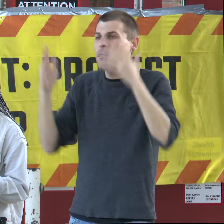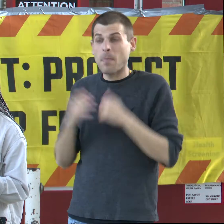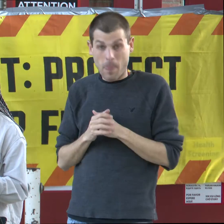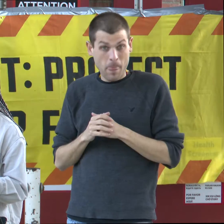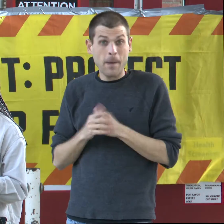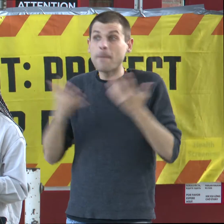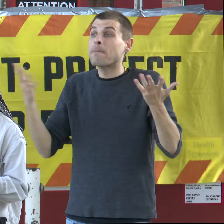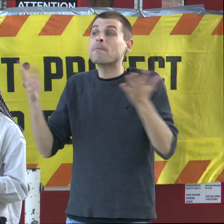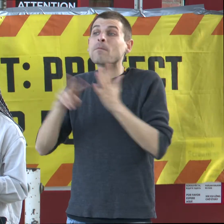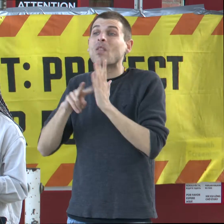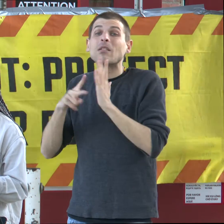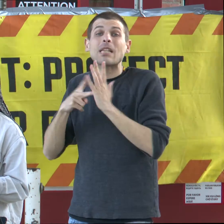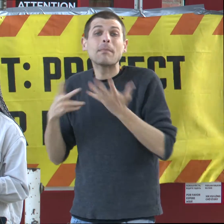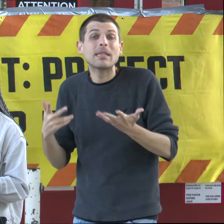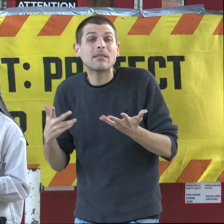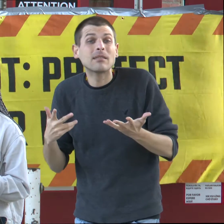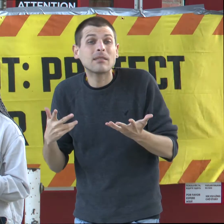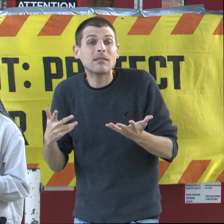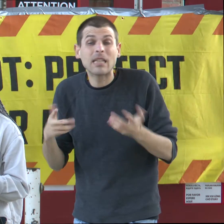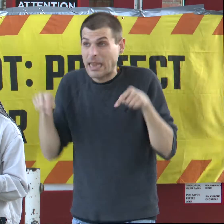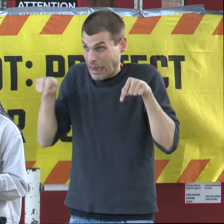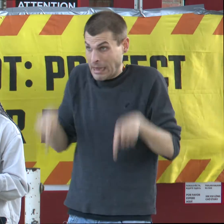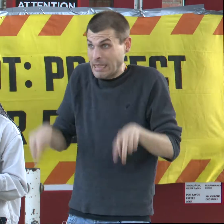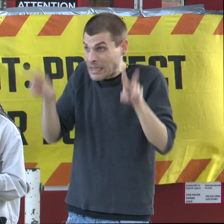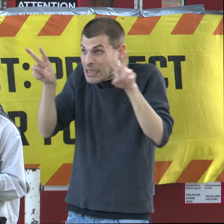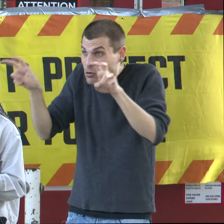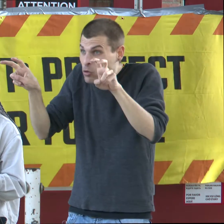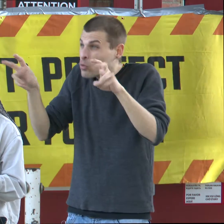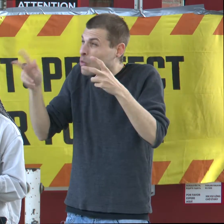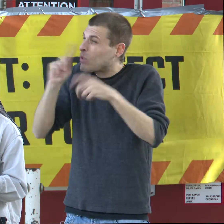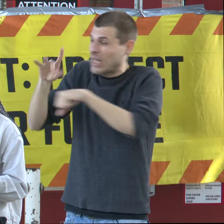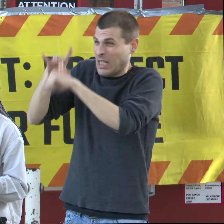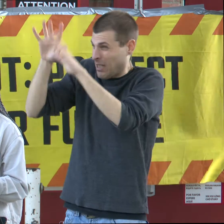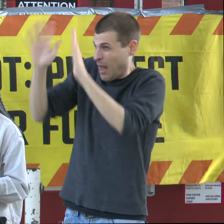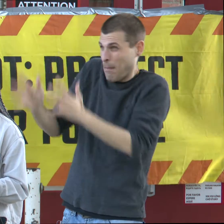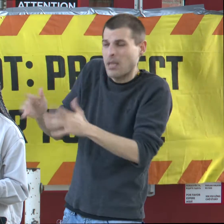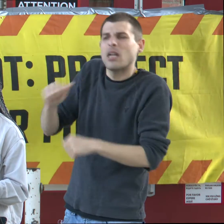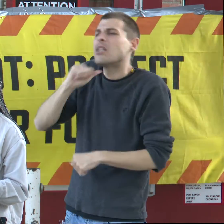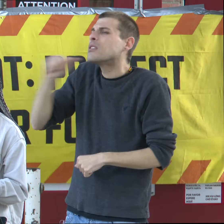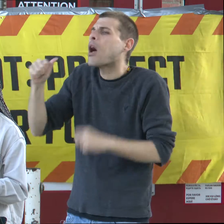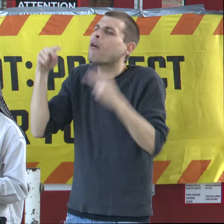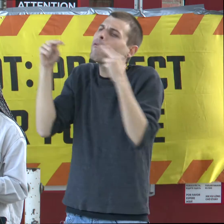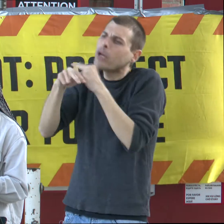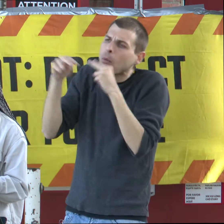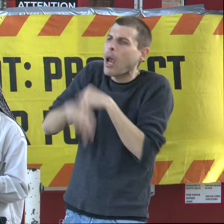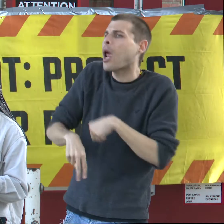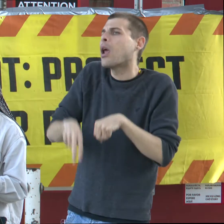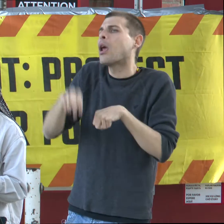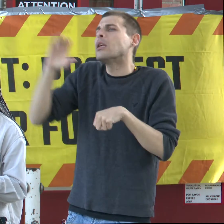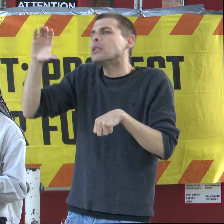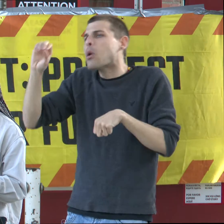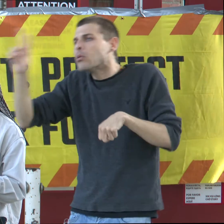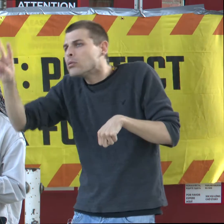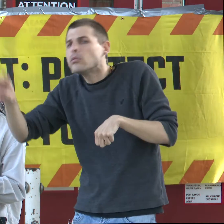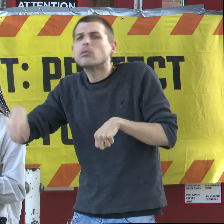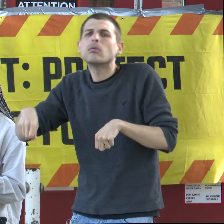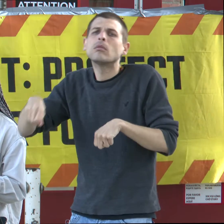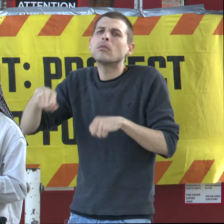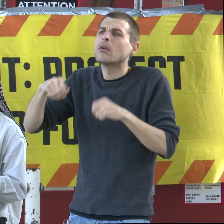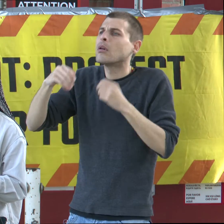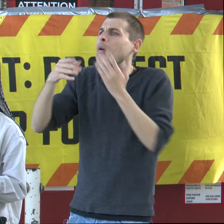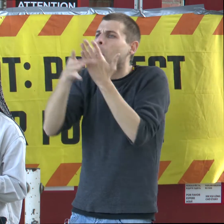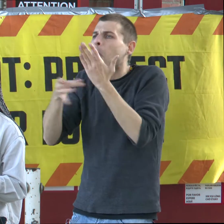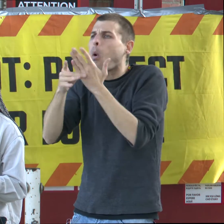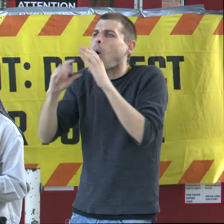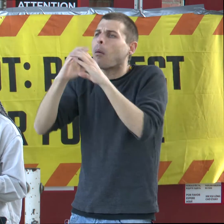In that sense, this issue for me and the climate crisis as a whole isn't just about a freeway or carbon emissions or